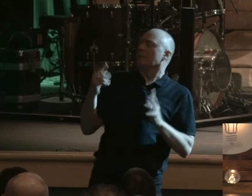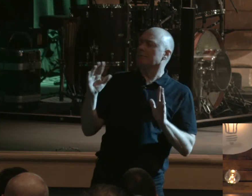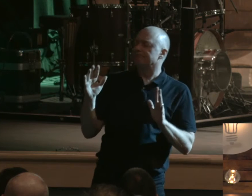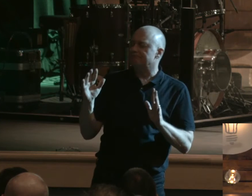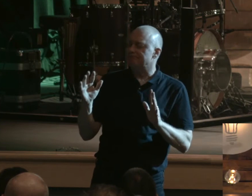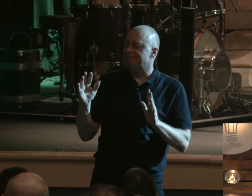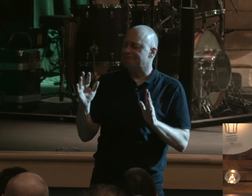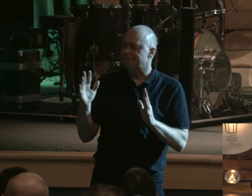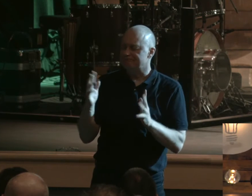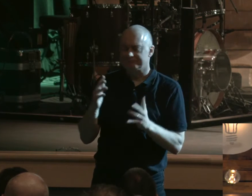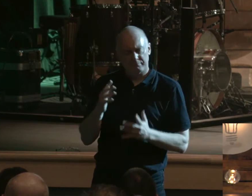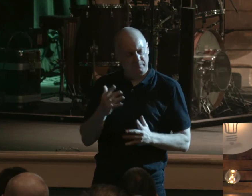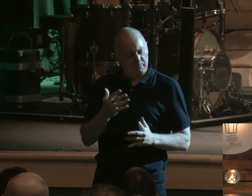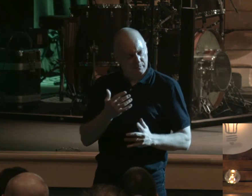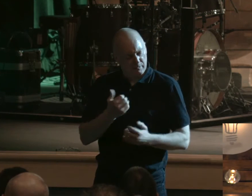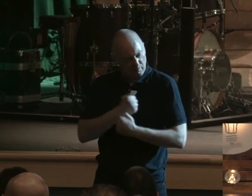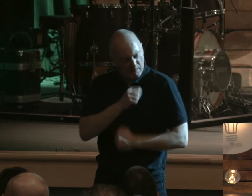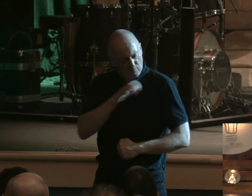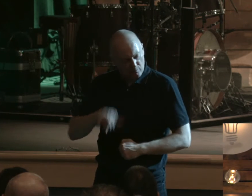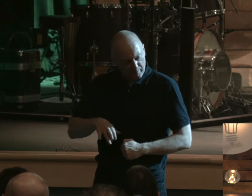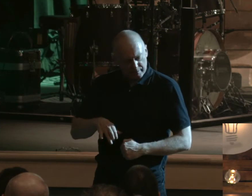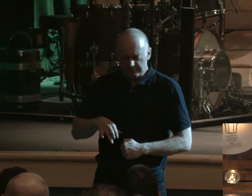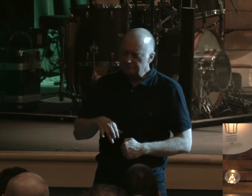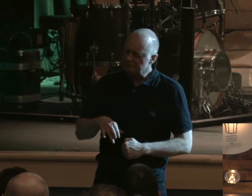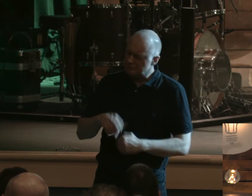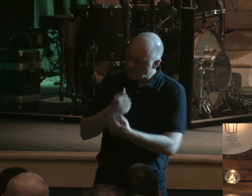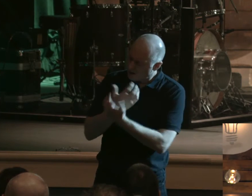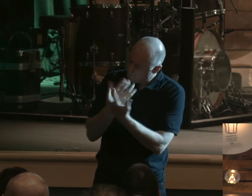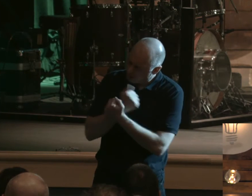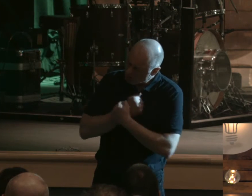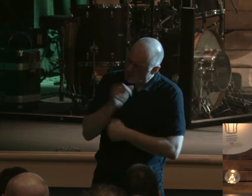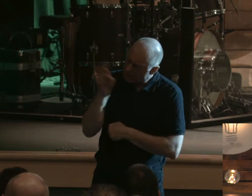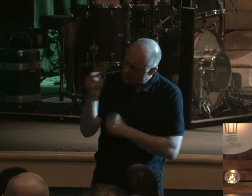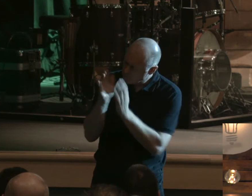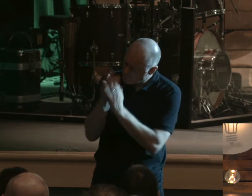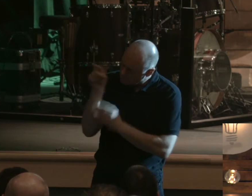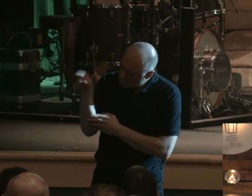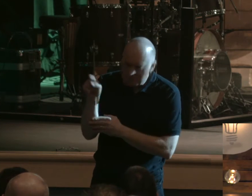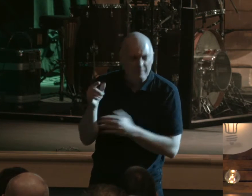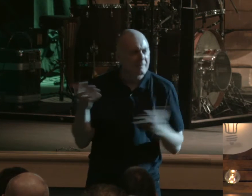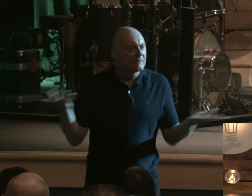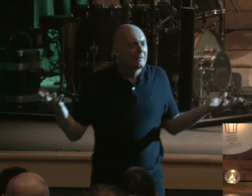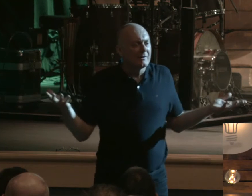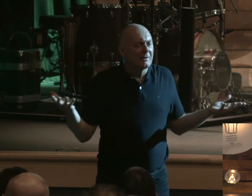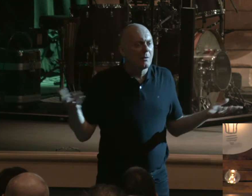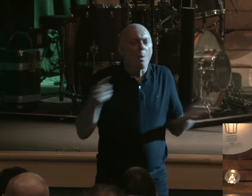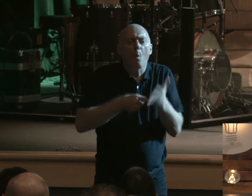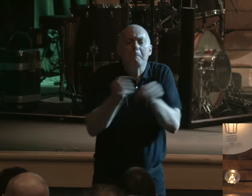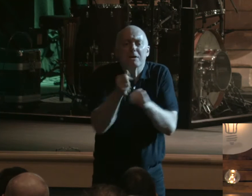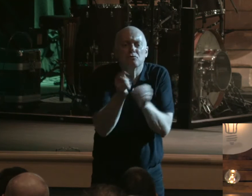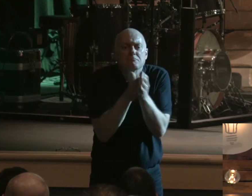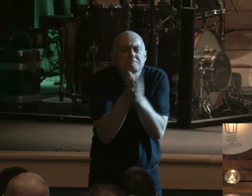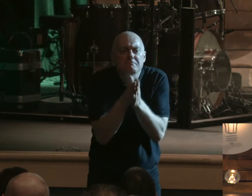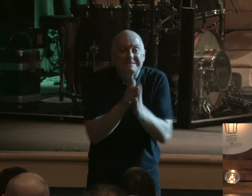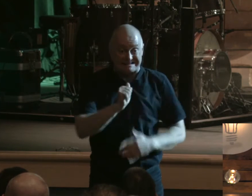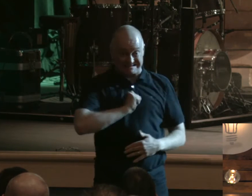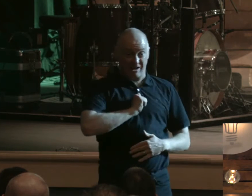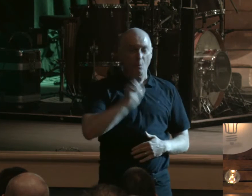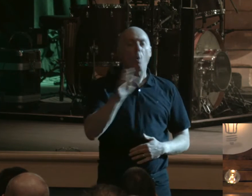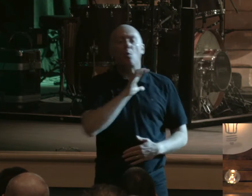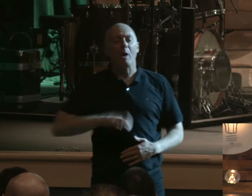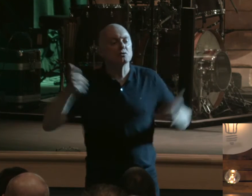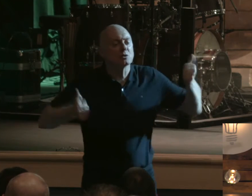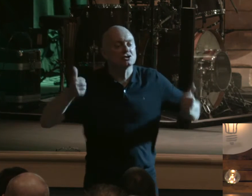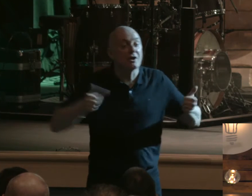Christ to see us more powerfully used in our lives in the way that Jesus Christ intended? What motivates us? Self,